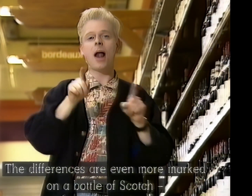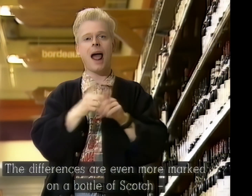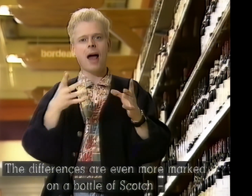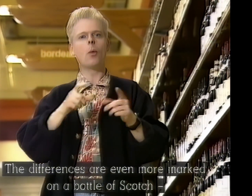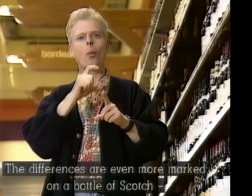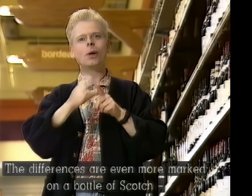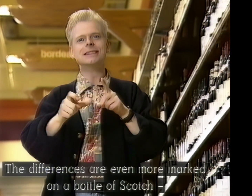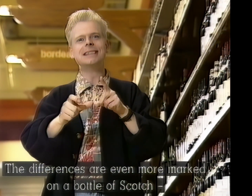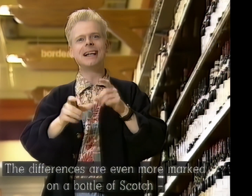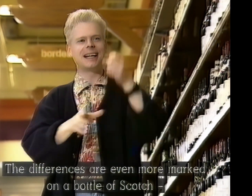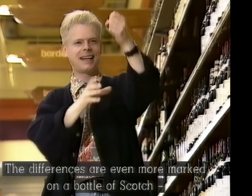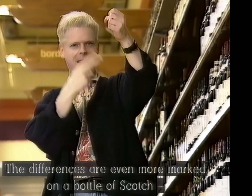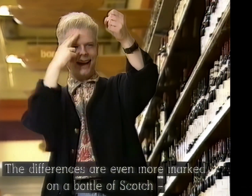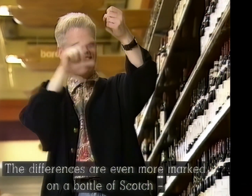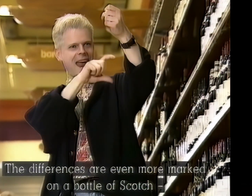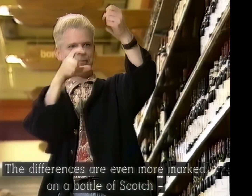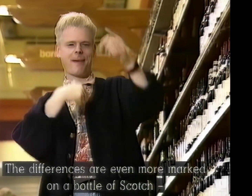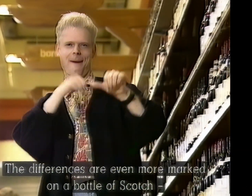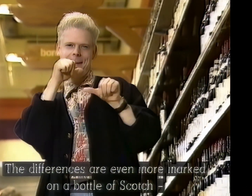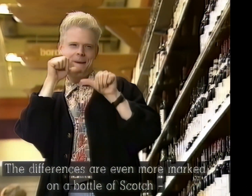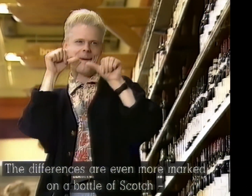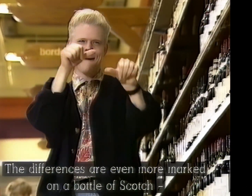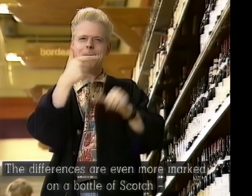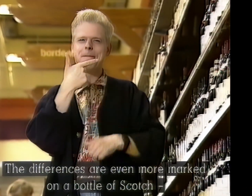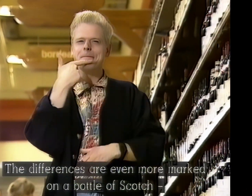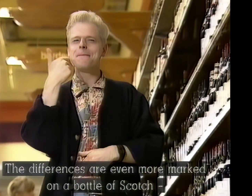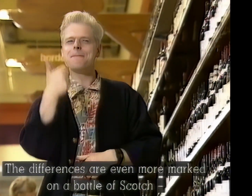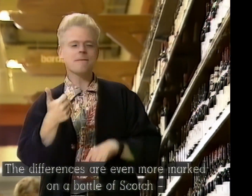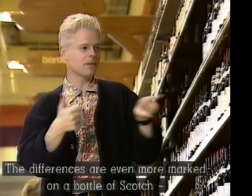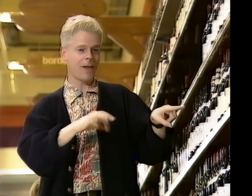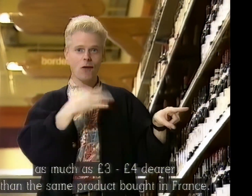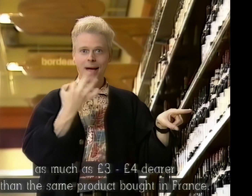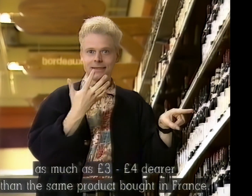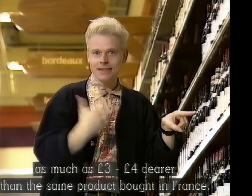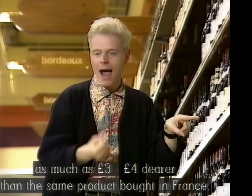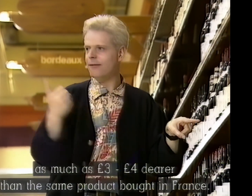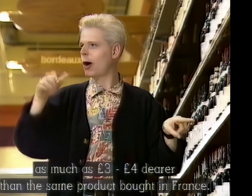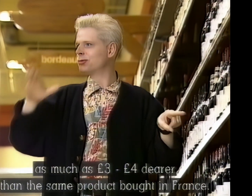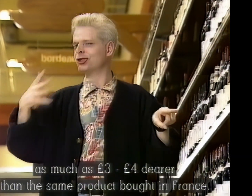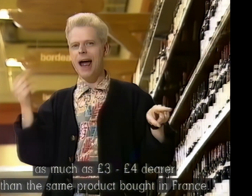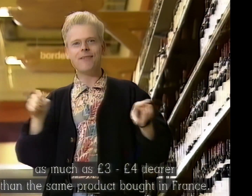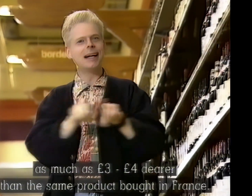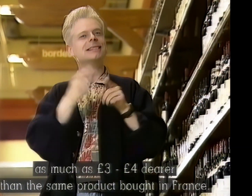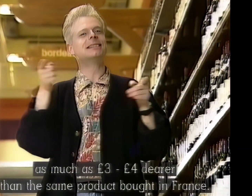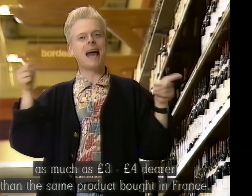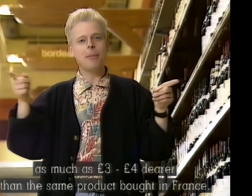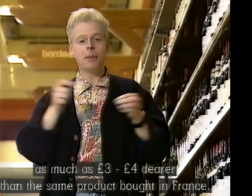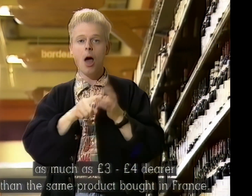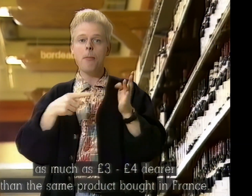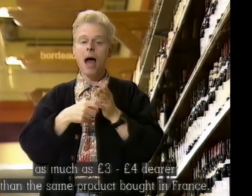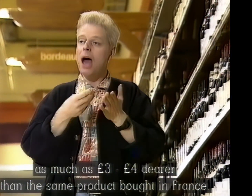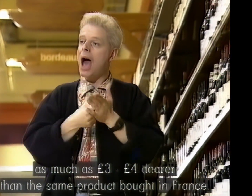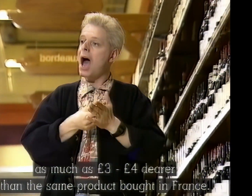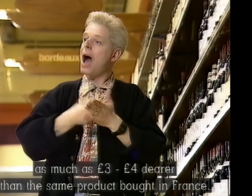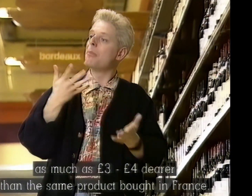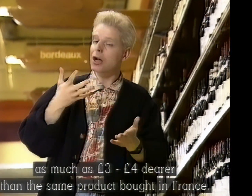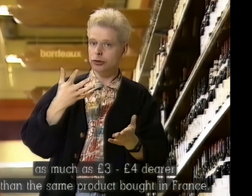The differences are even more marked on a bottle of Scotch, as much as £3 to £4 dearer than the same product bought